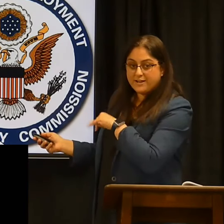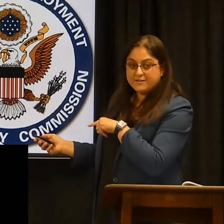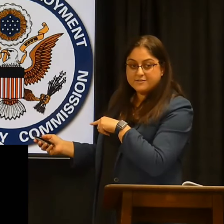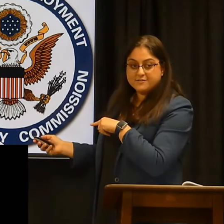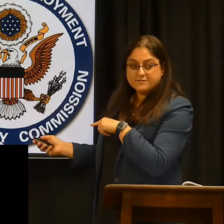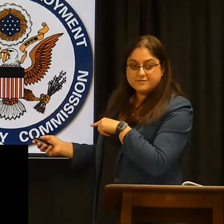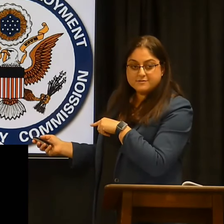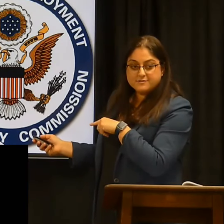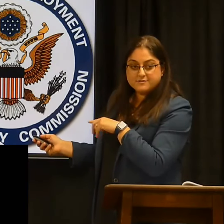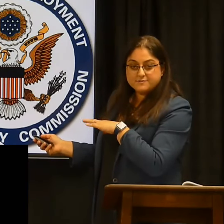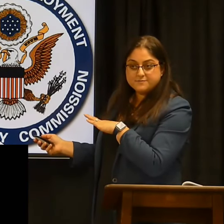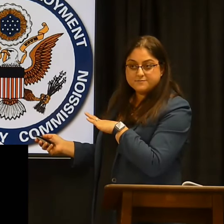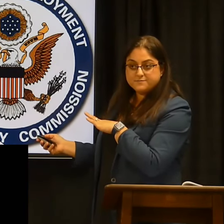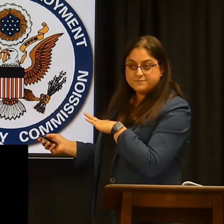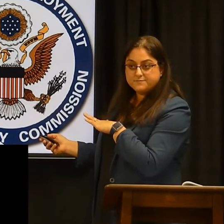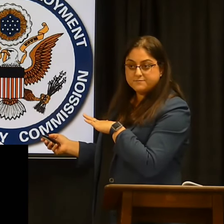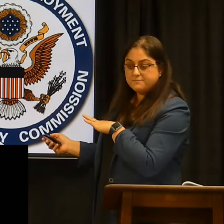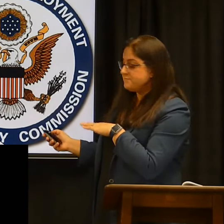Any questions about this?